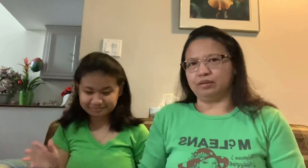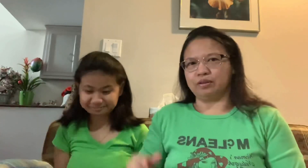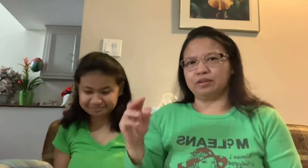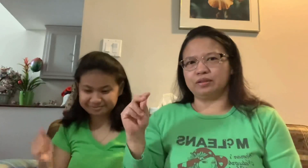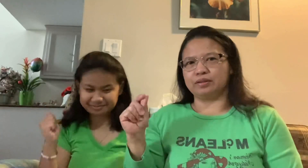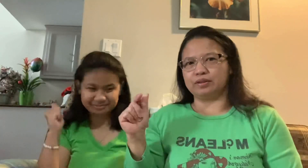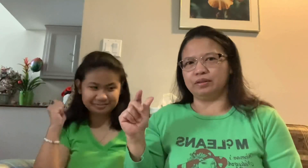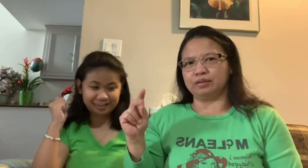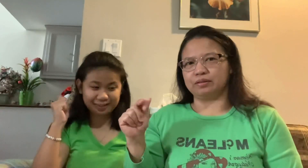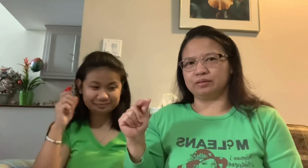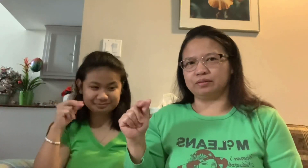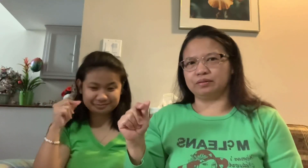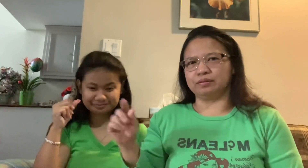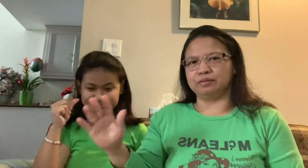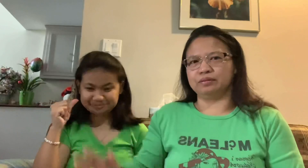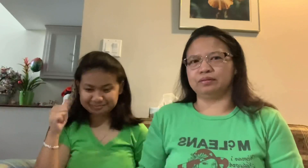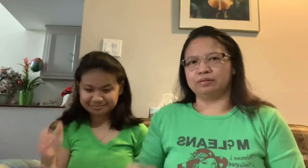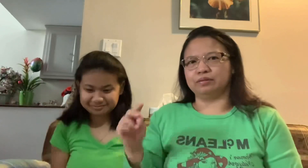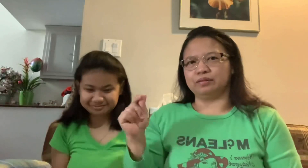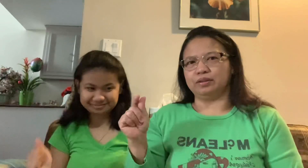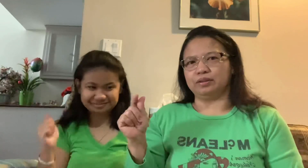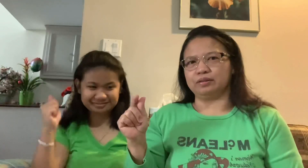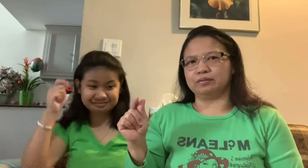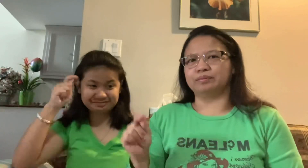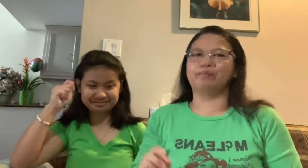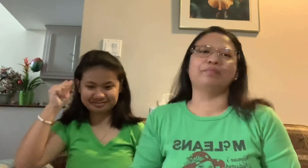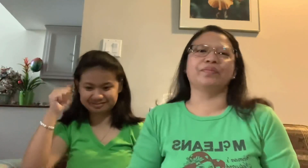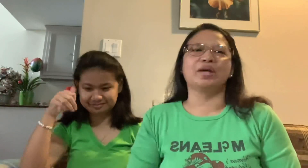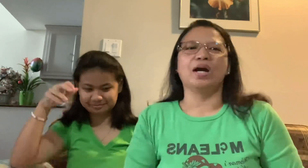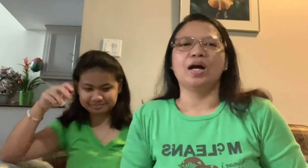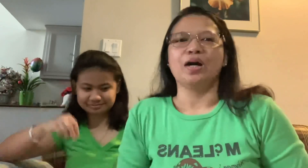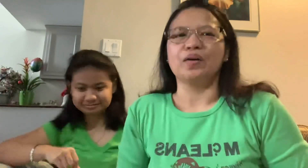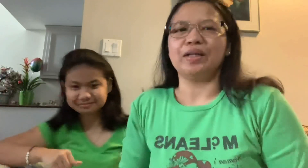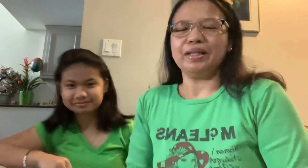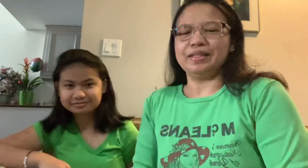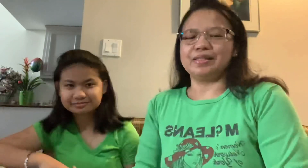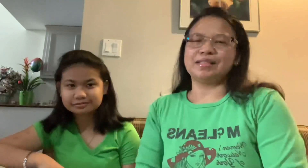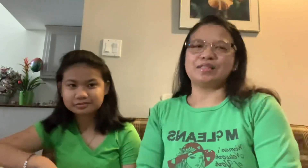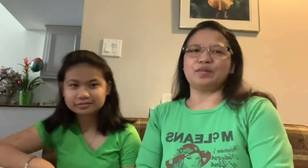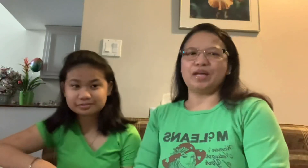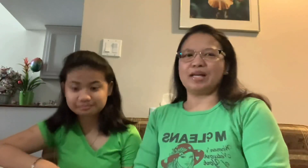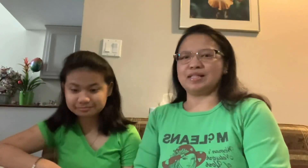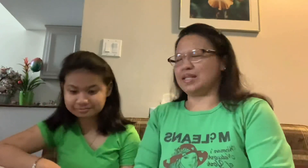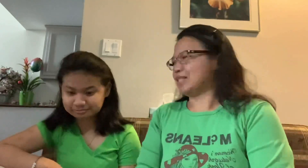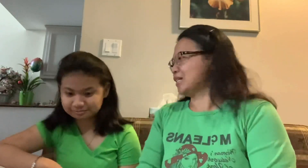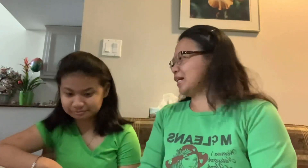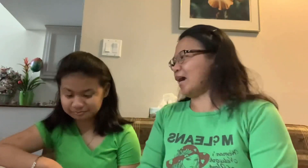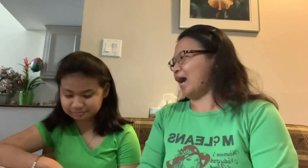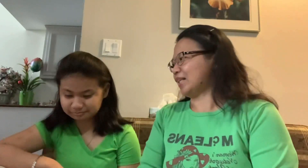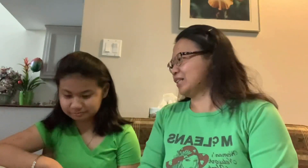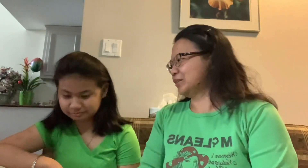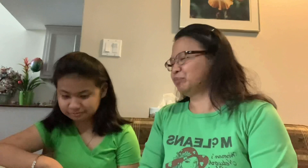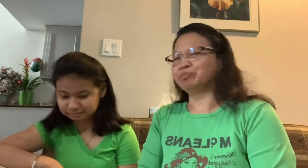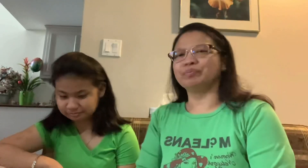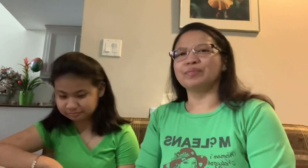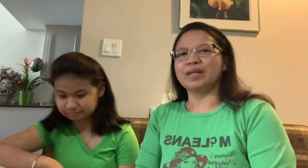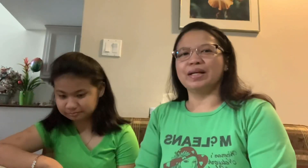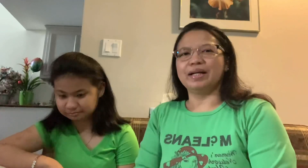or dog, dog. Okay, so next is cat.